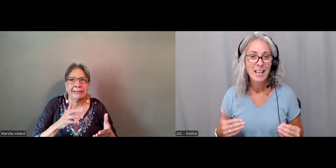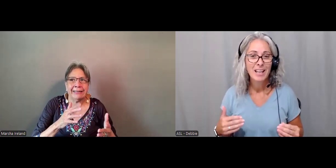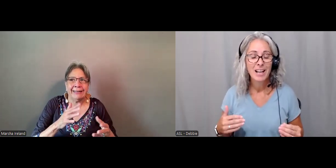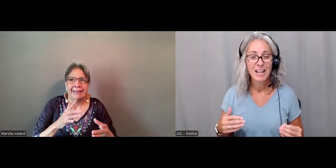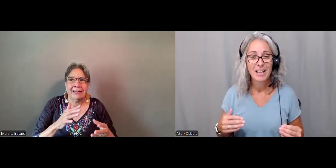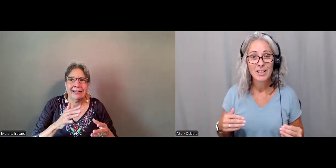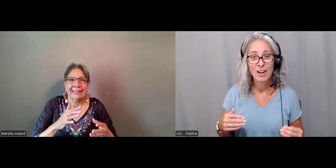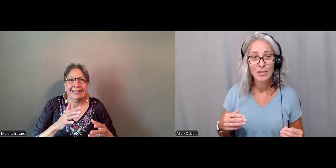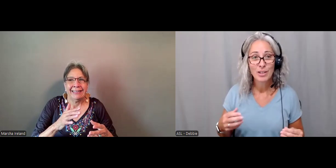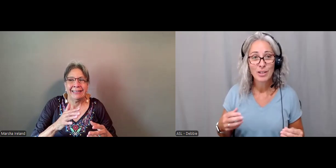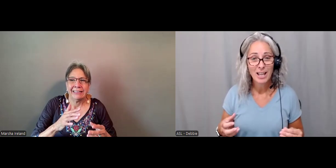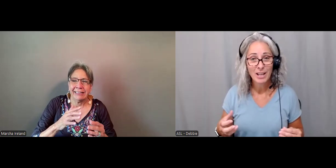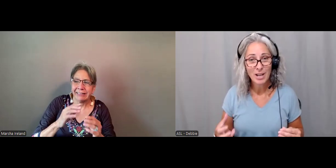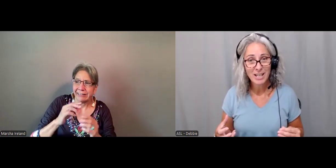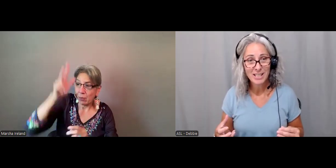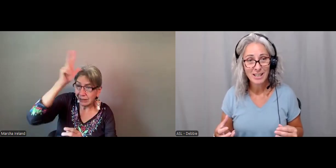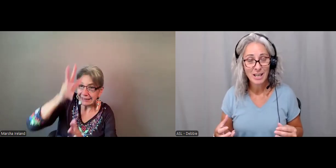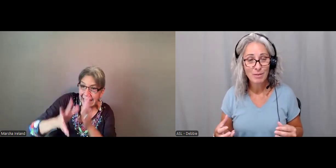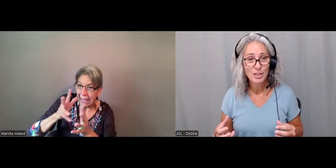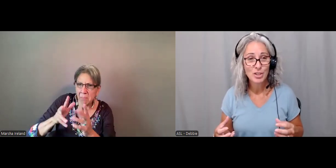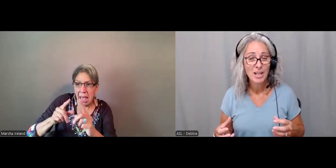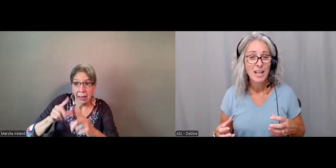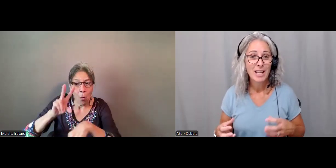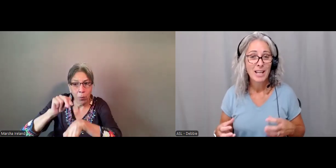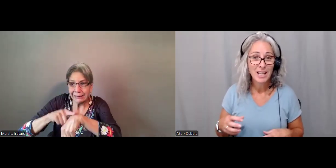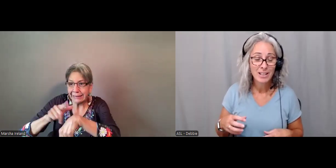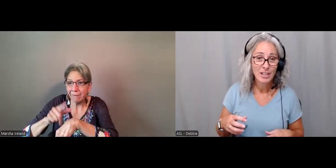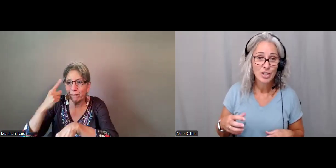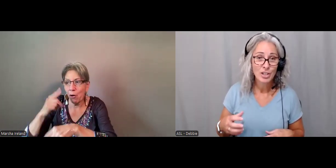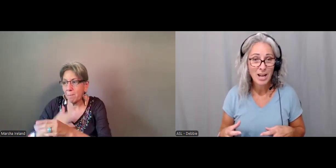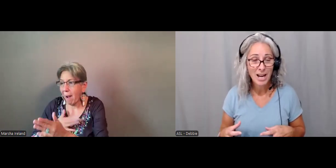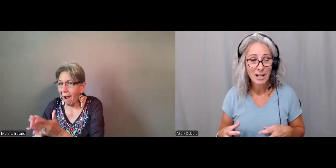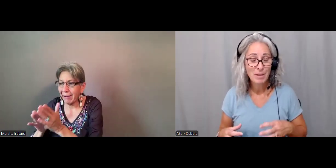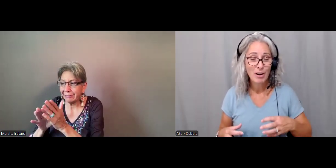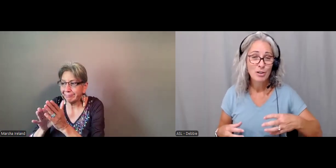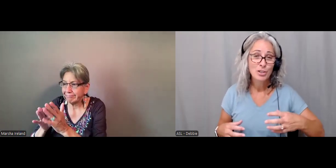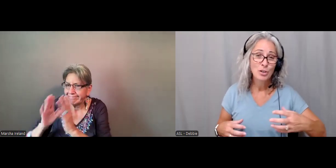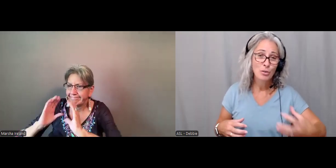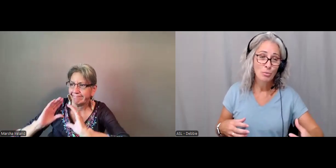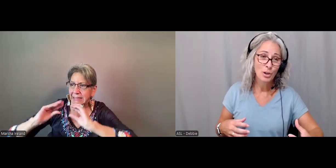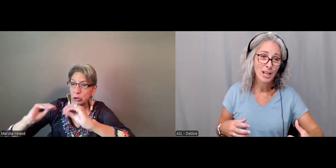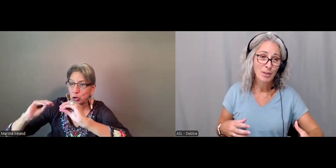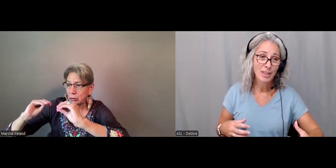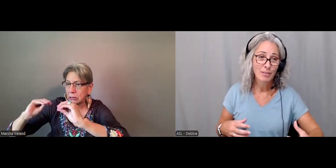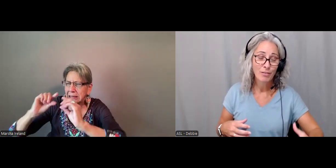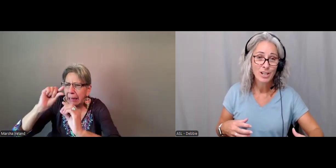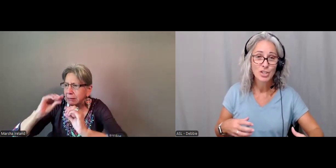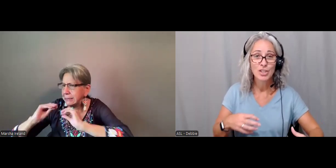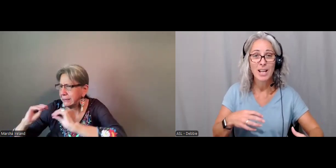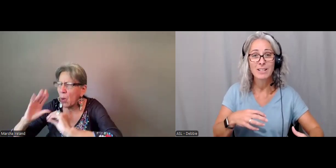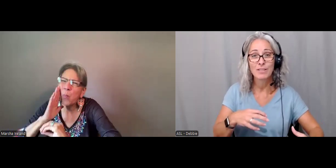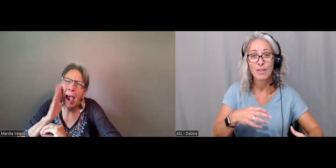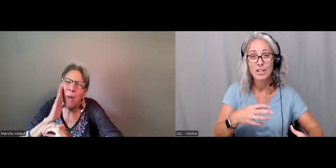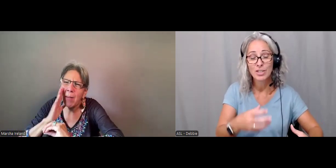using not only Oneida Sign Language and English and Oneida, but also working within